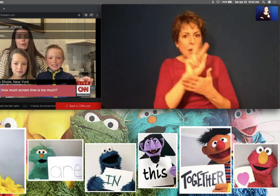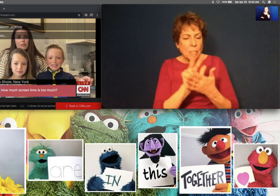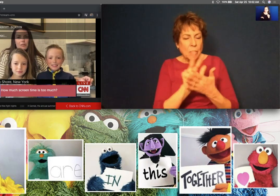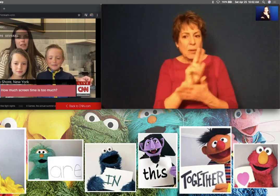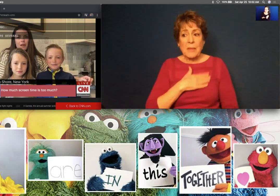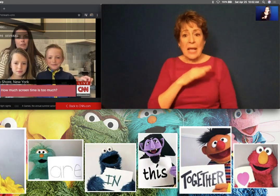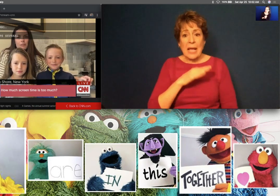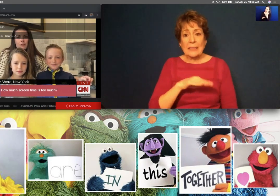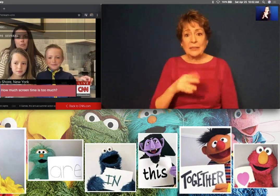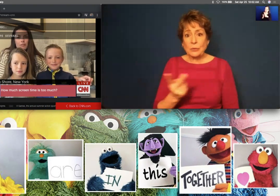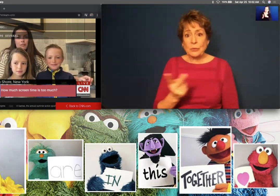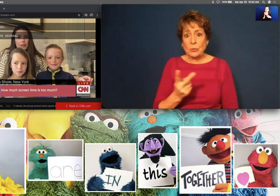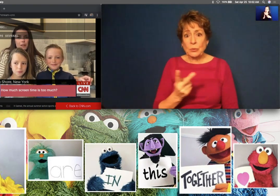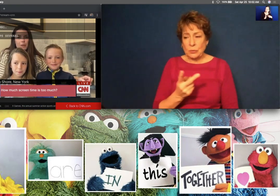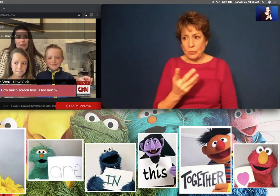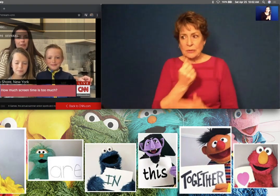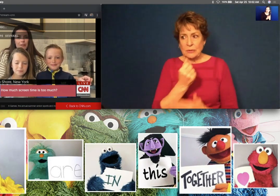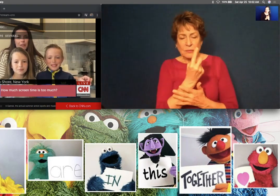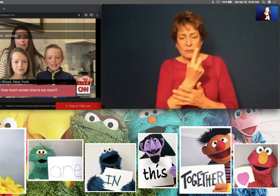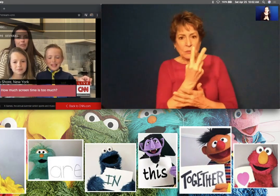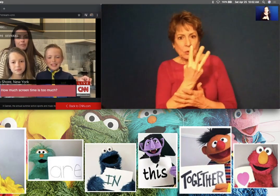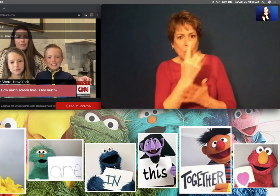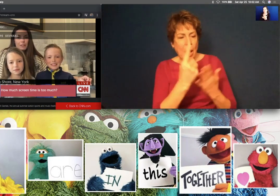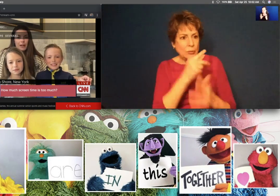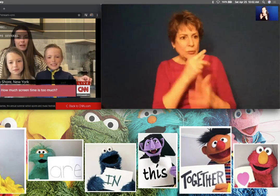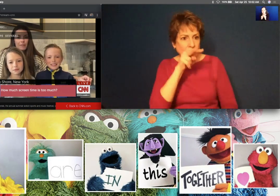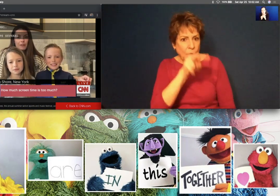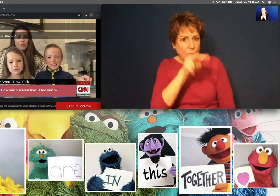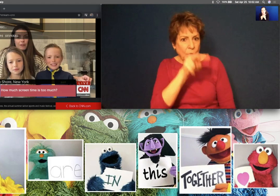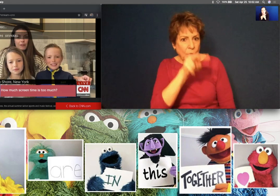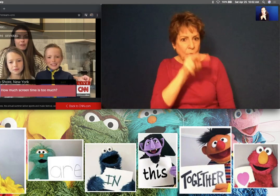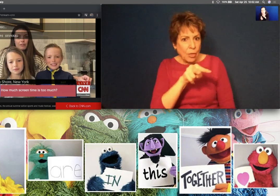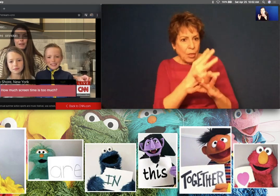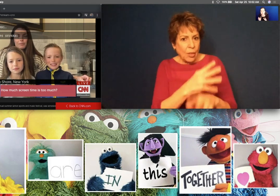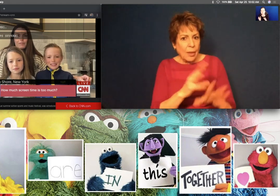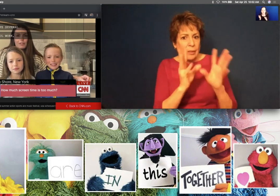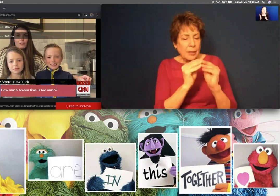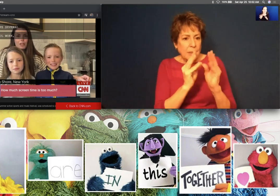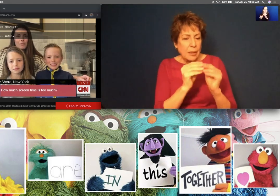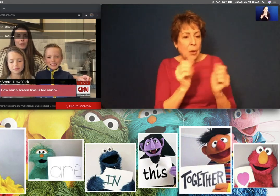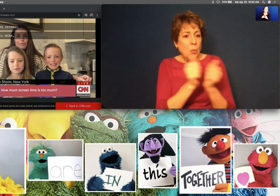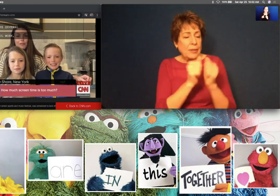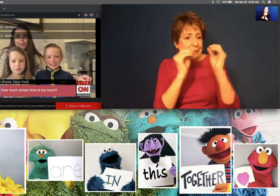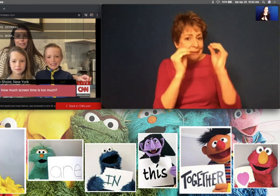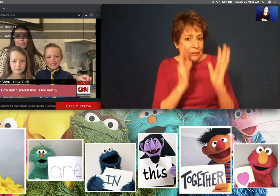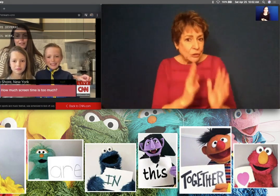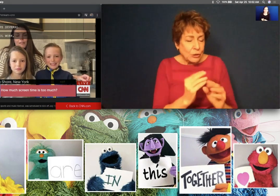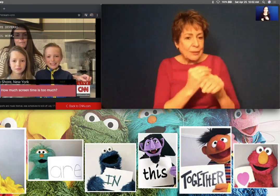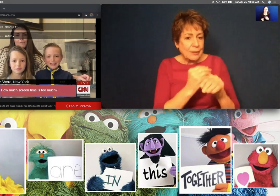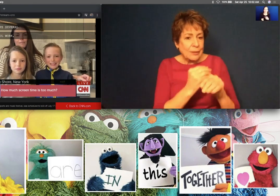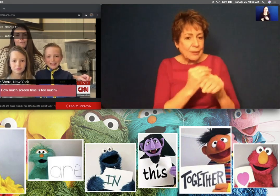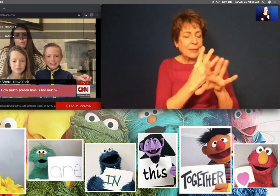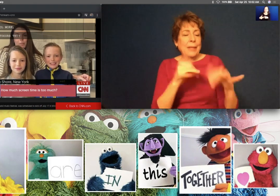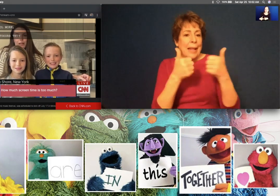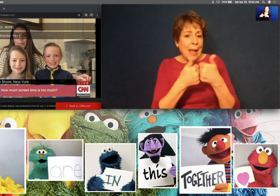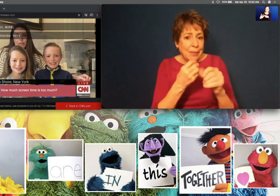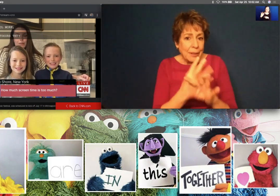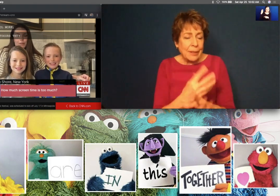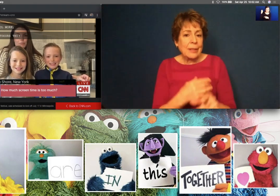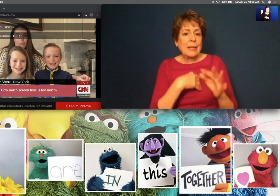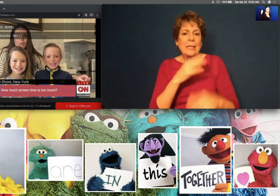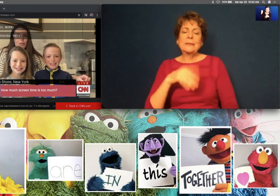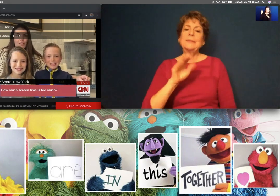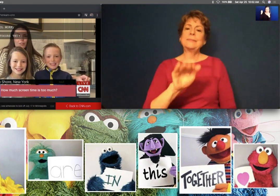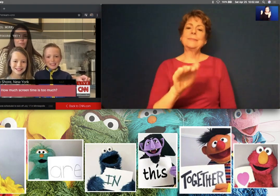includes live meetings with their teachers. Well, we send them outdoors quite a bit. They really want their devices back for indoor downtime to video chat